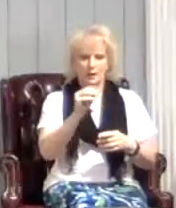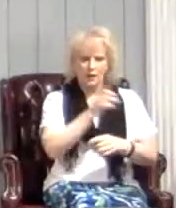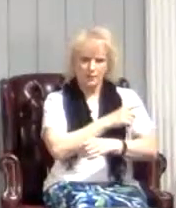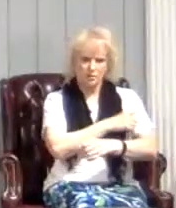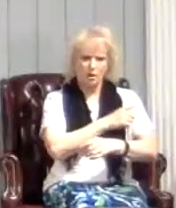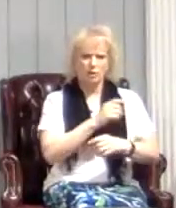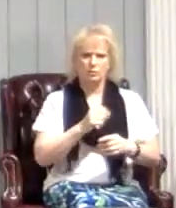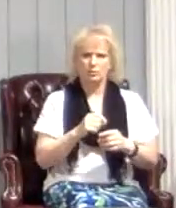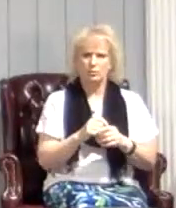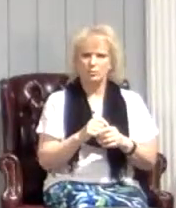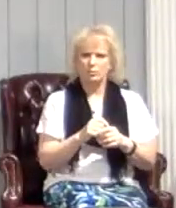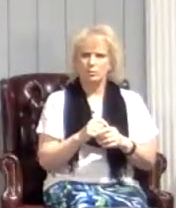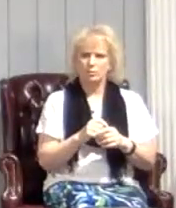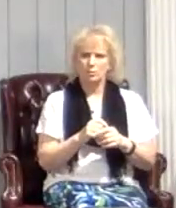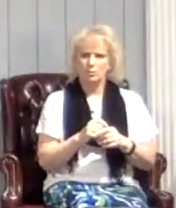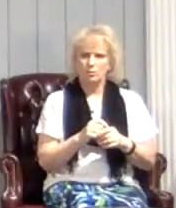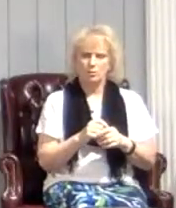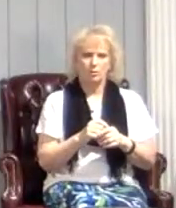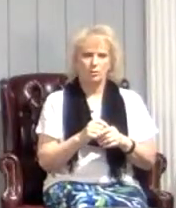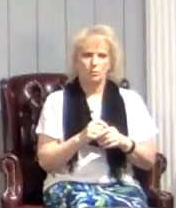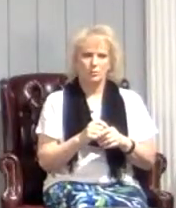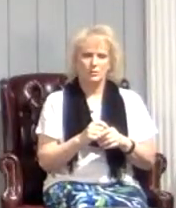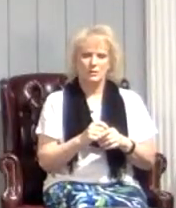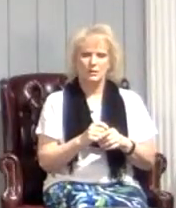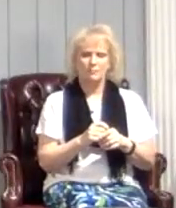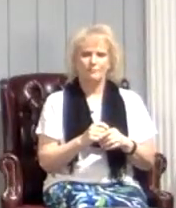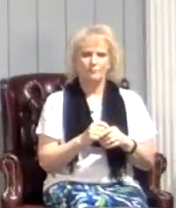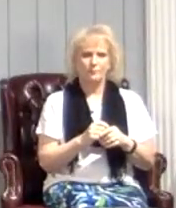was notorious for forgetting to pay him.